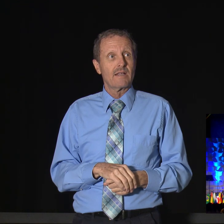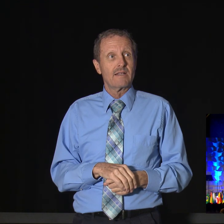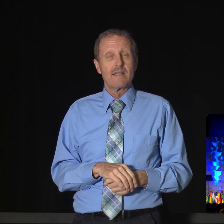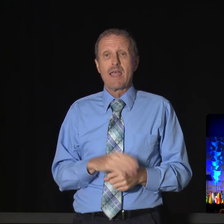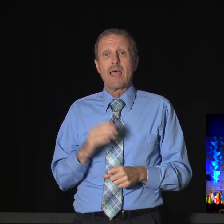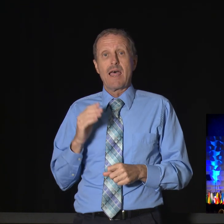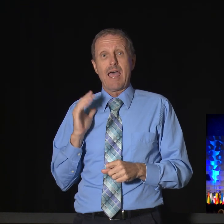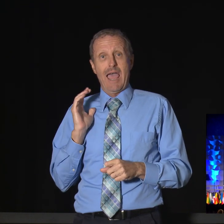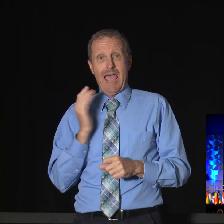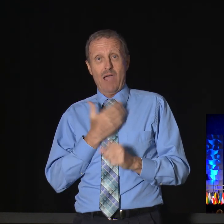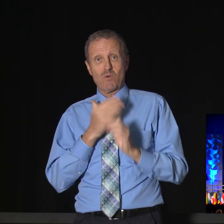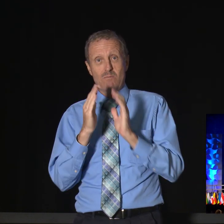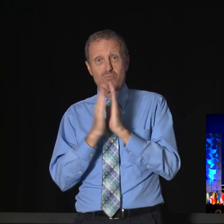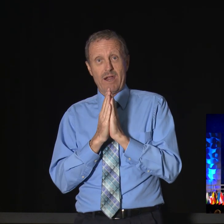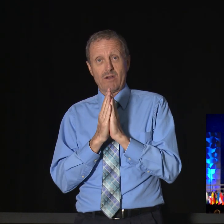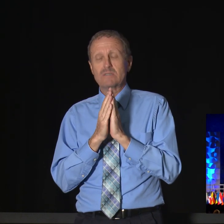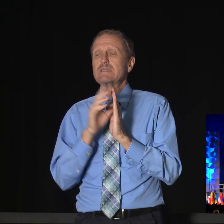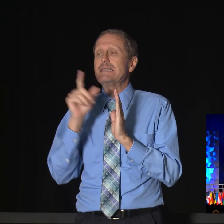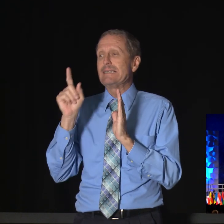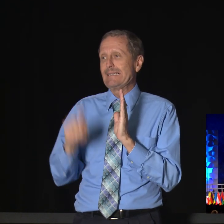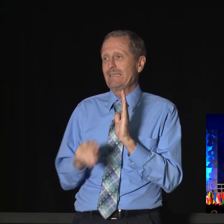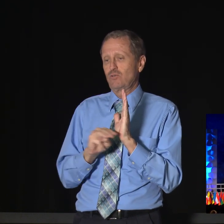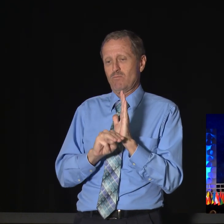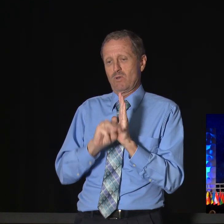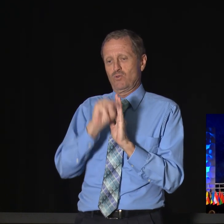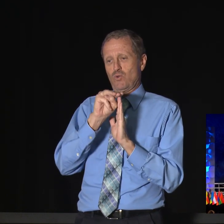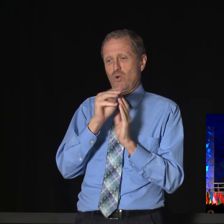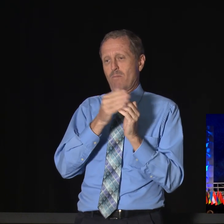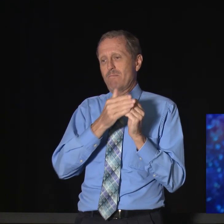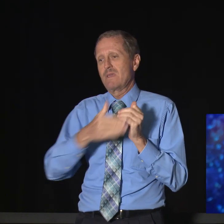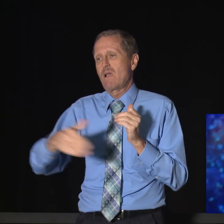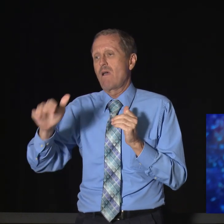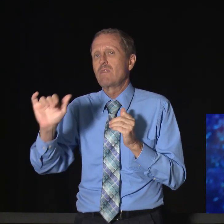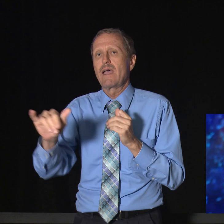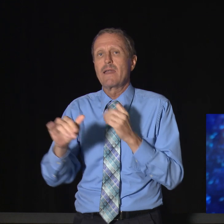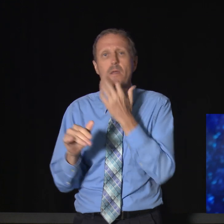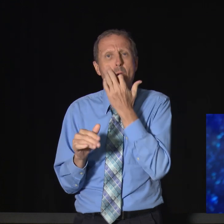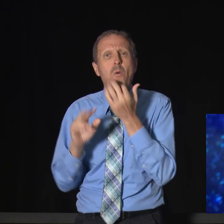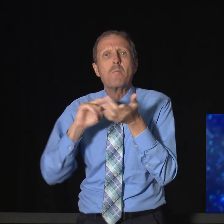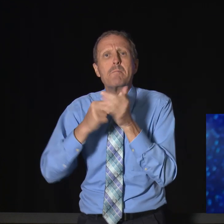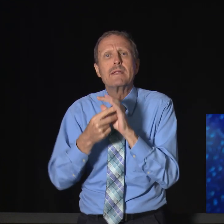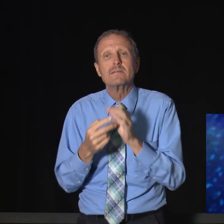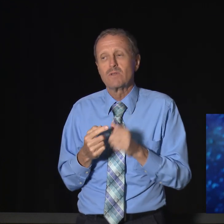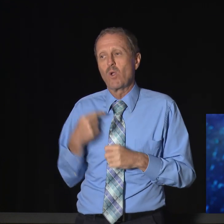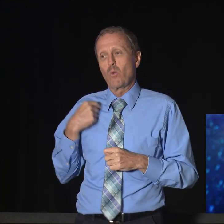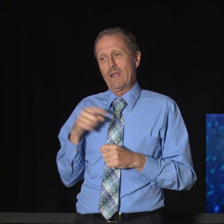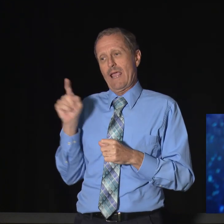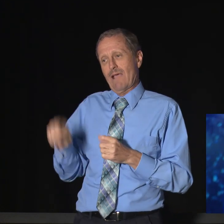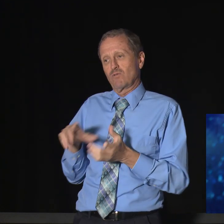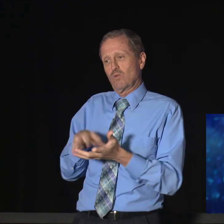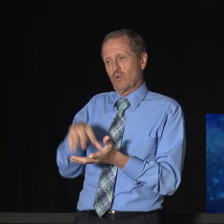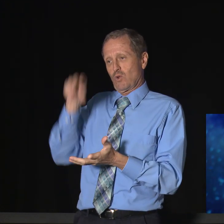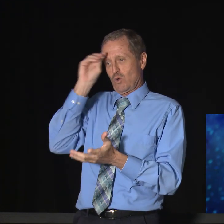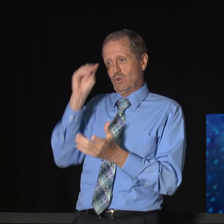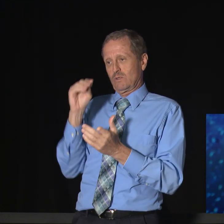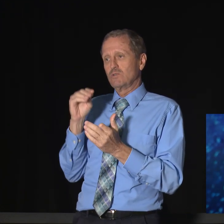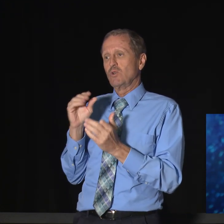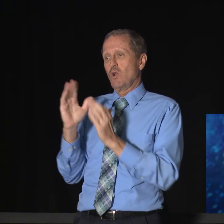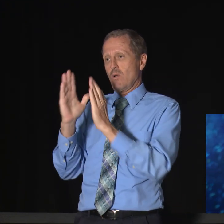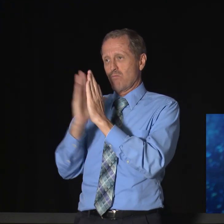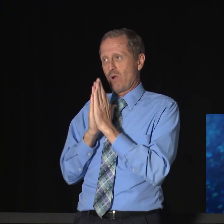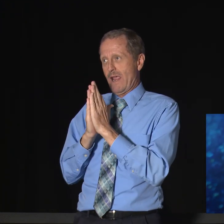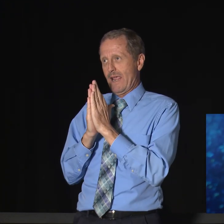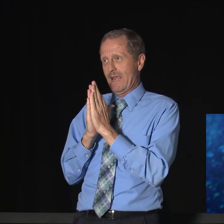that our prayers must mature beyond that. What do I mean? We must learn to pray towards the